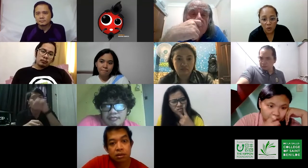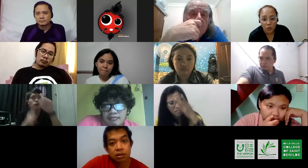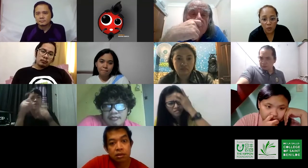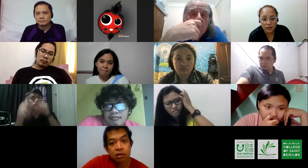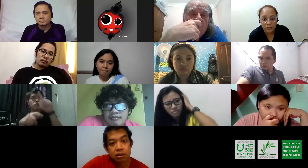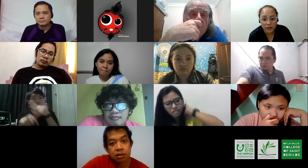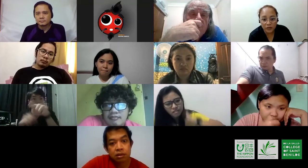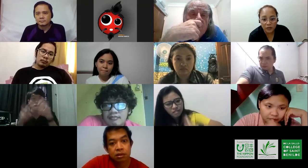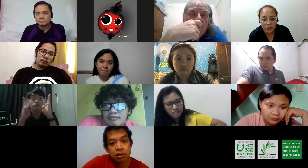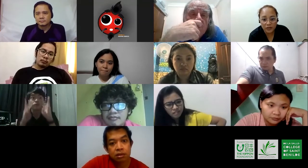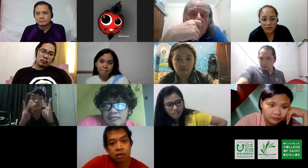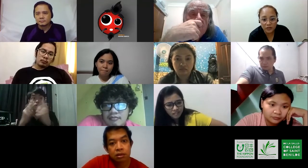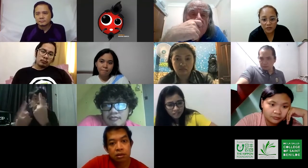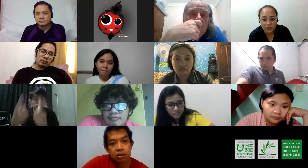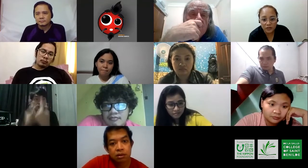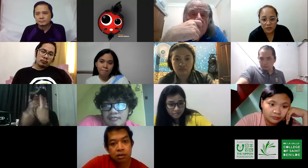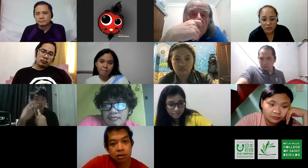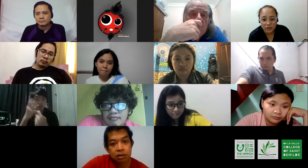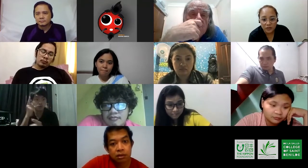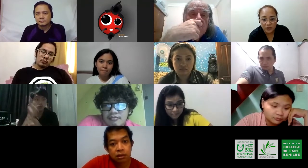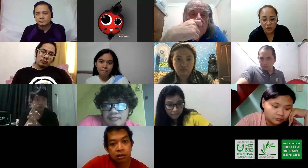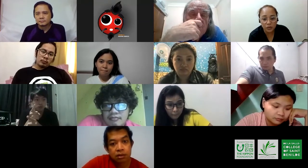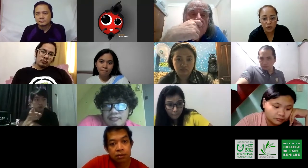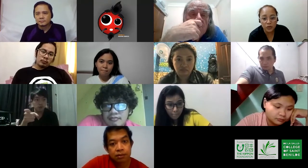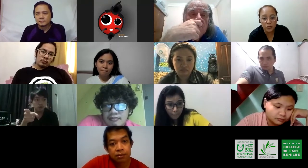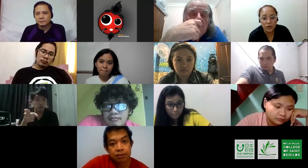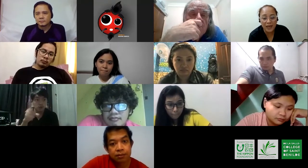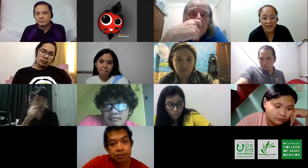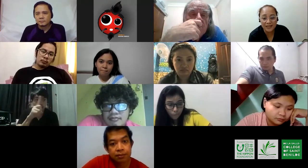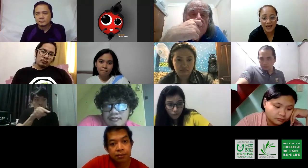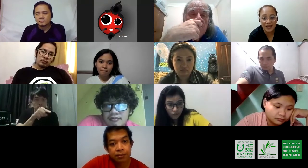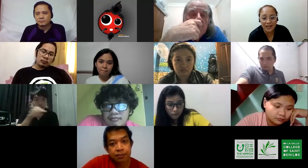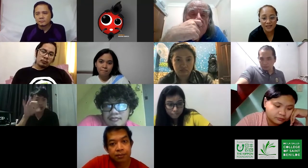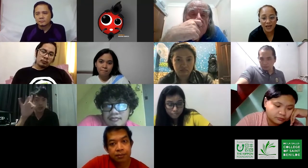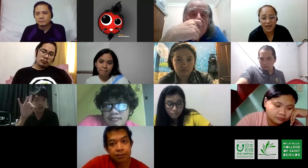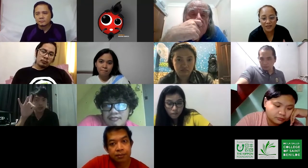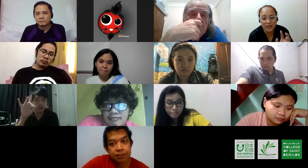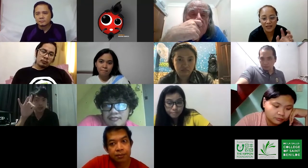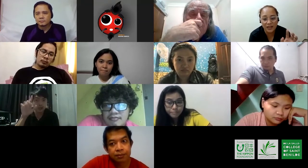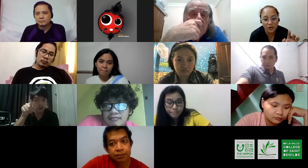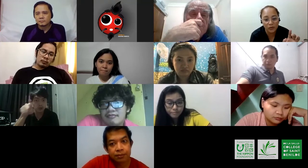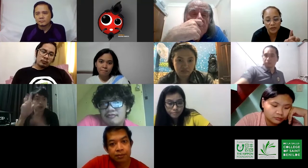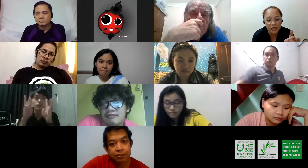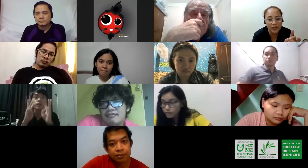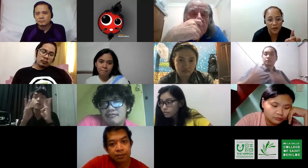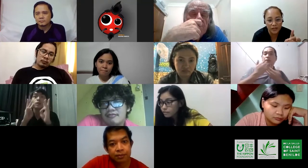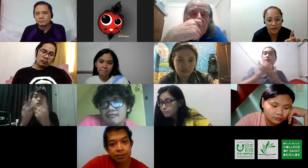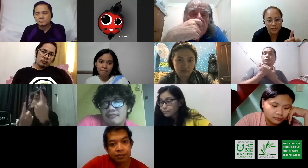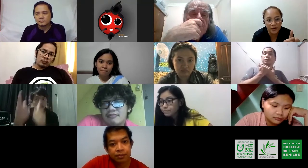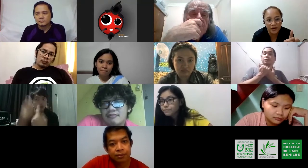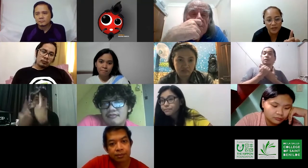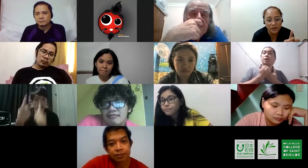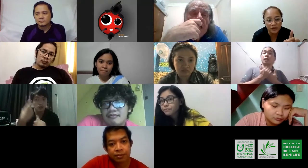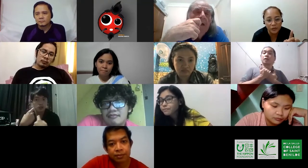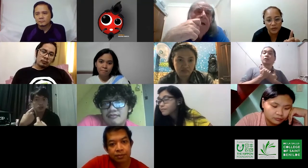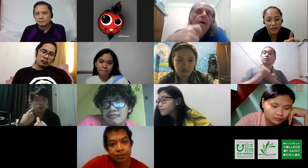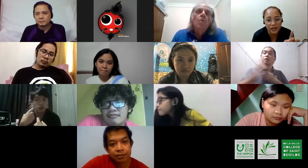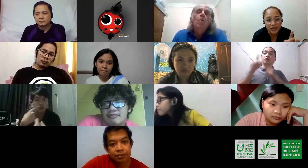1 to 8 questions. So you will be asking us those 8 questions, right, Mr. Dr. Woody?